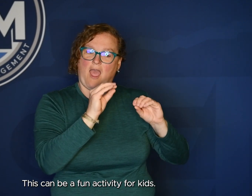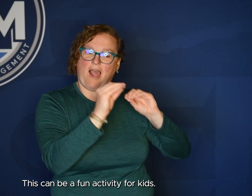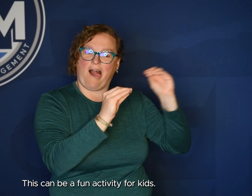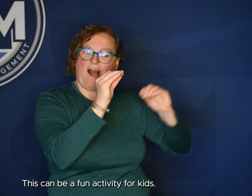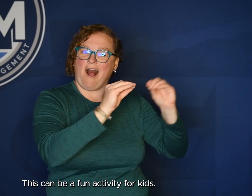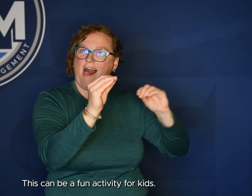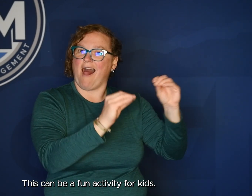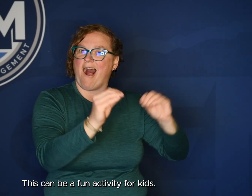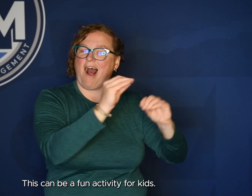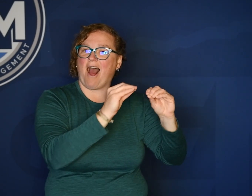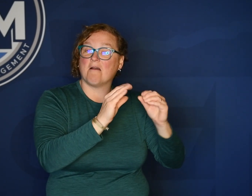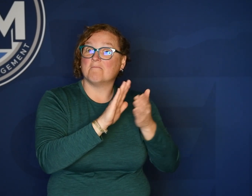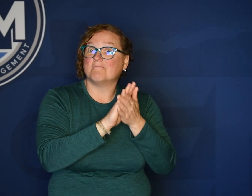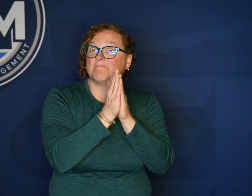kids.